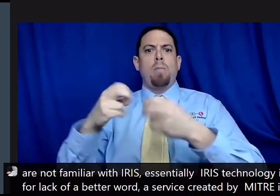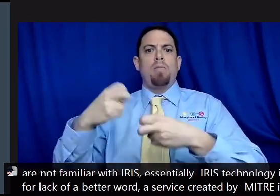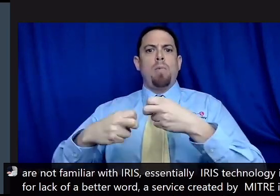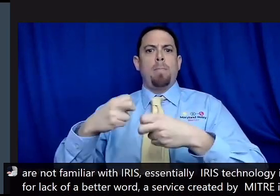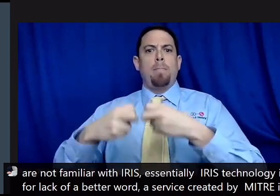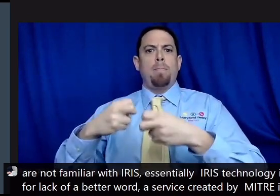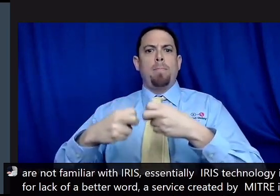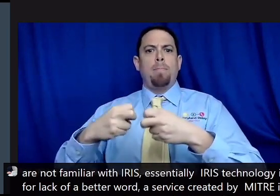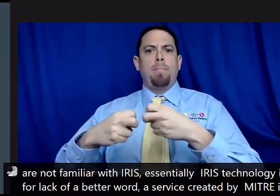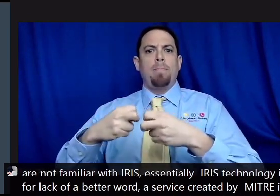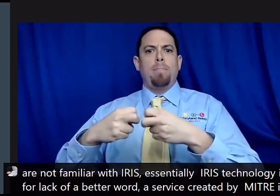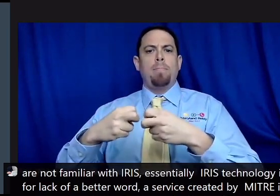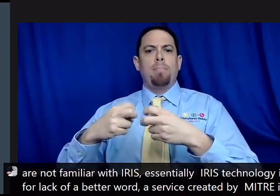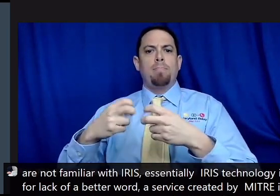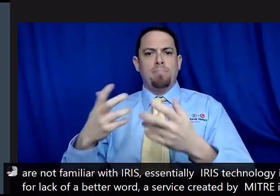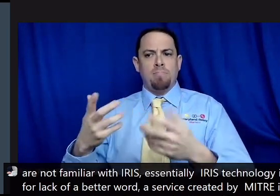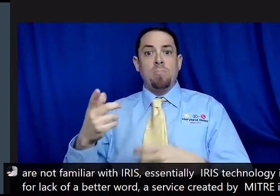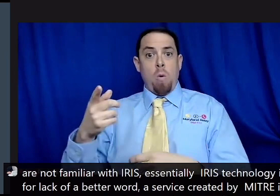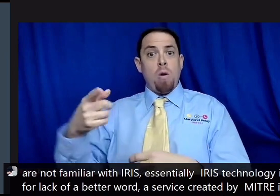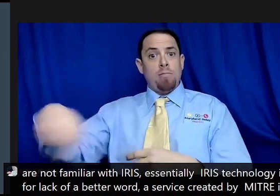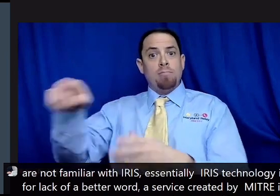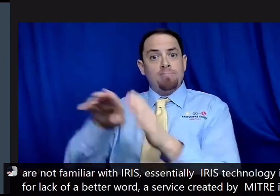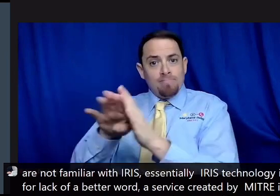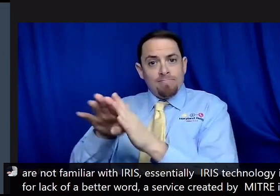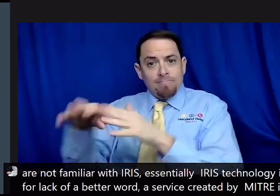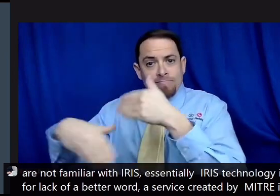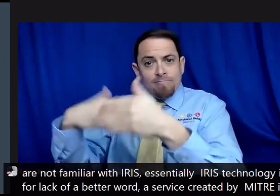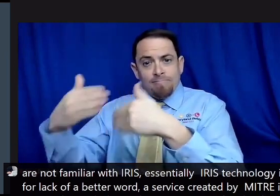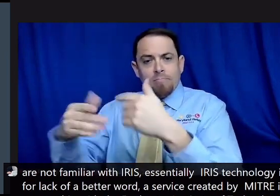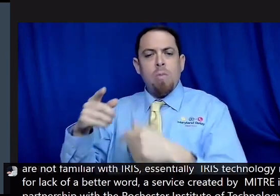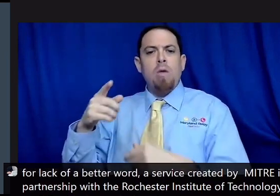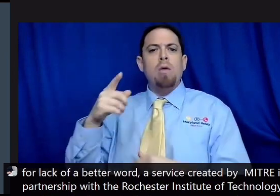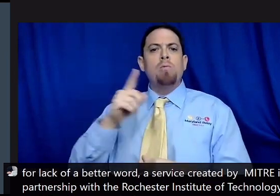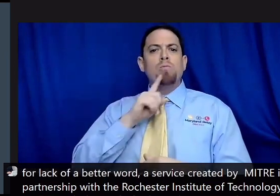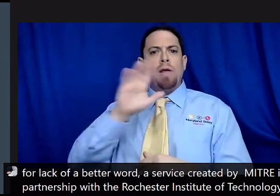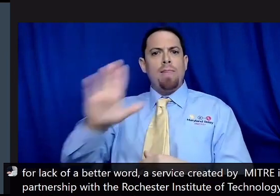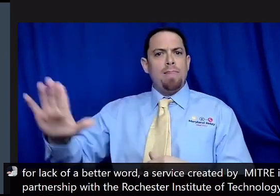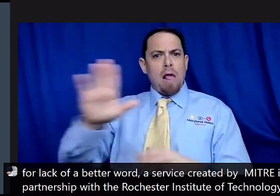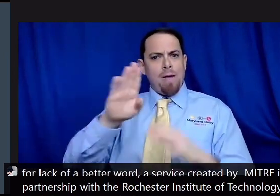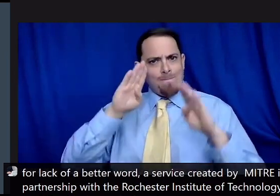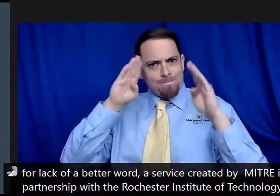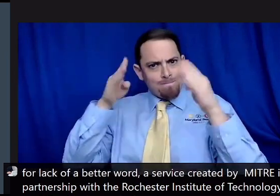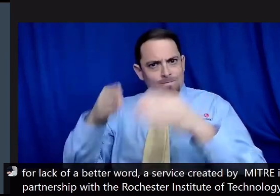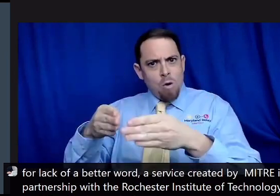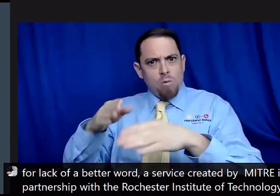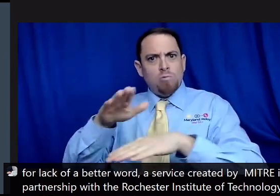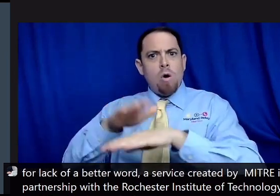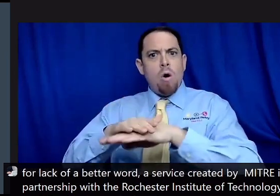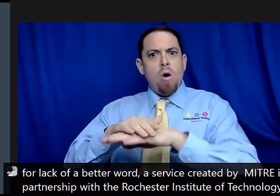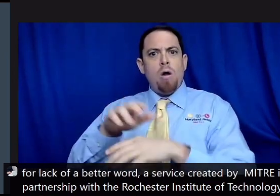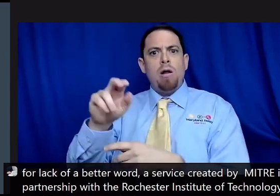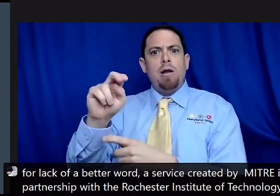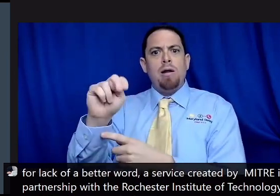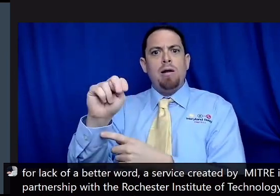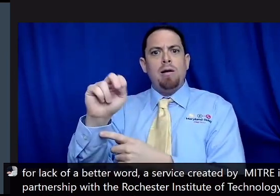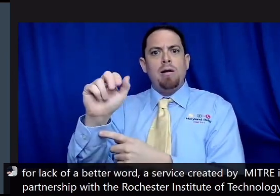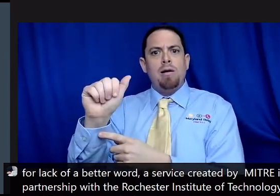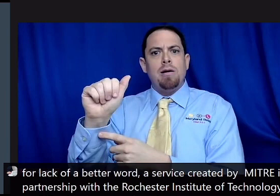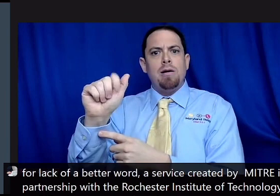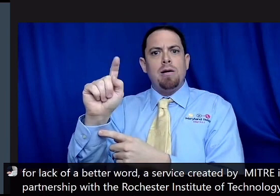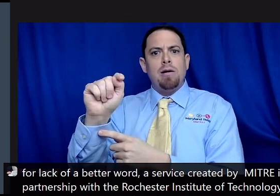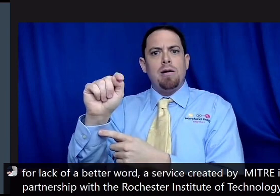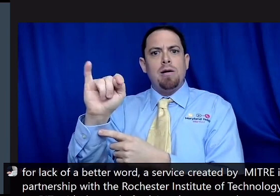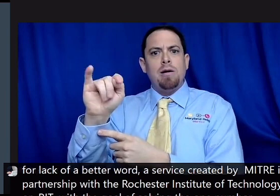with the goal of solving the one number problem that I previously mentioned. So IRIS was developed out of that goal,